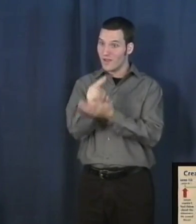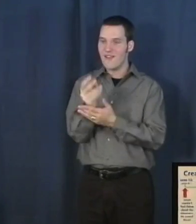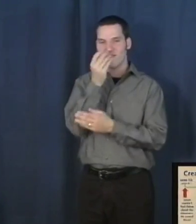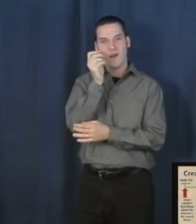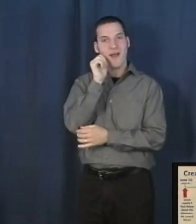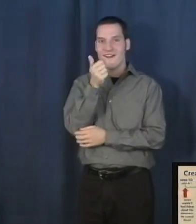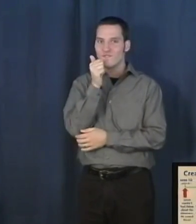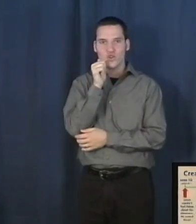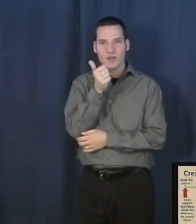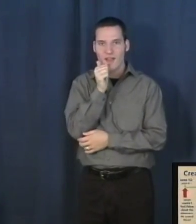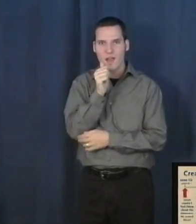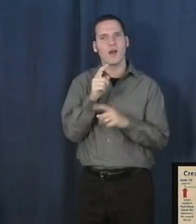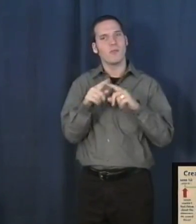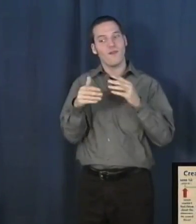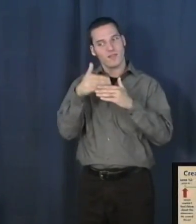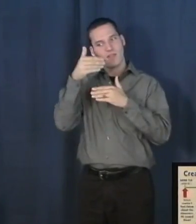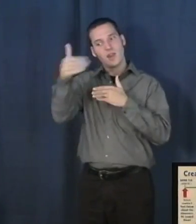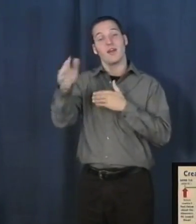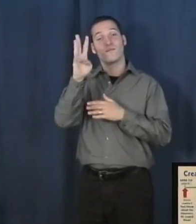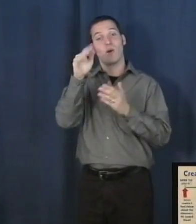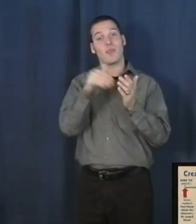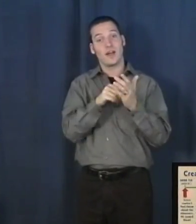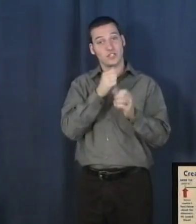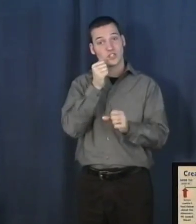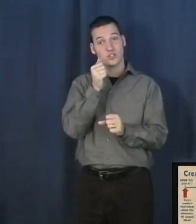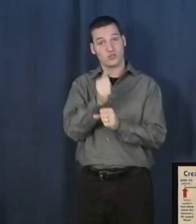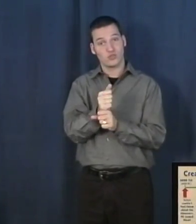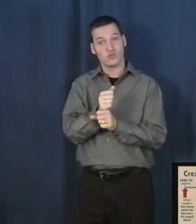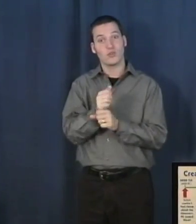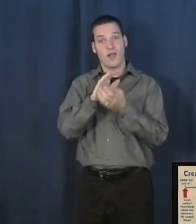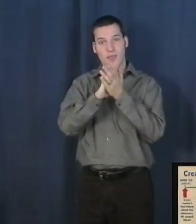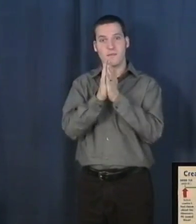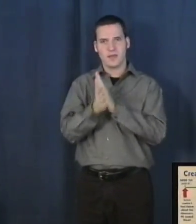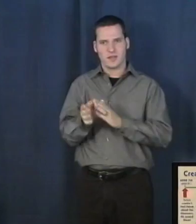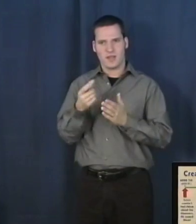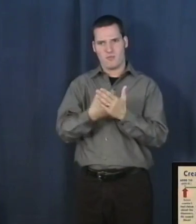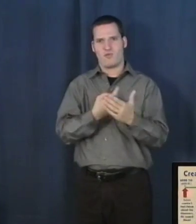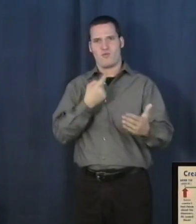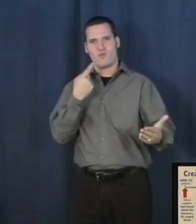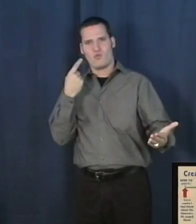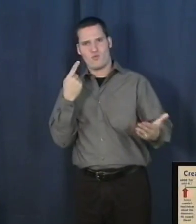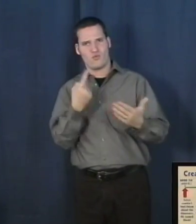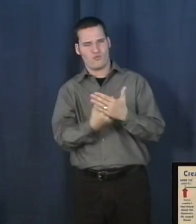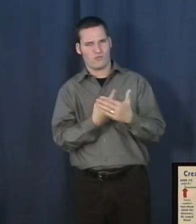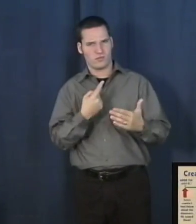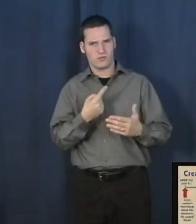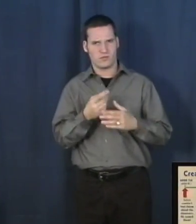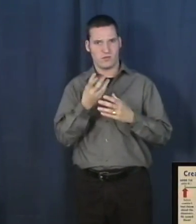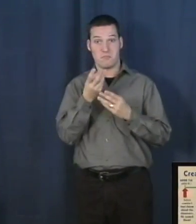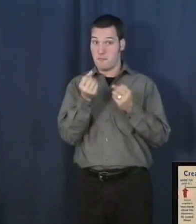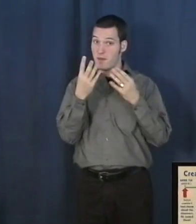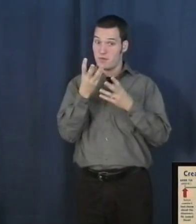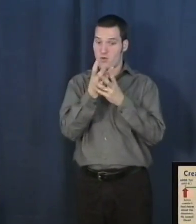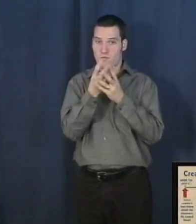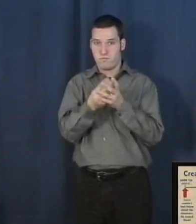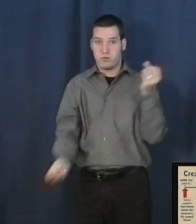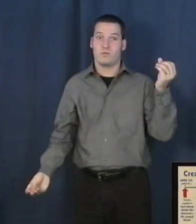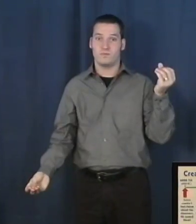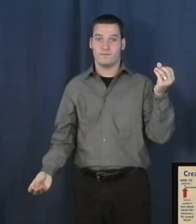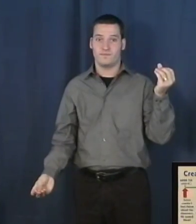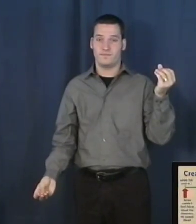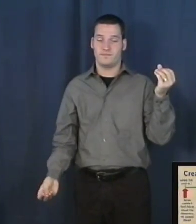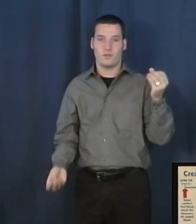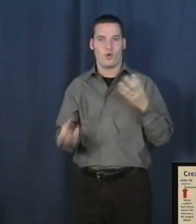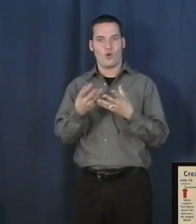every day. But for the next 4,000 years, they became pretty rare. Many species went totally extinct.